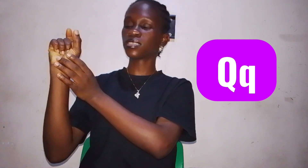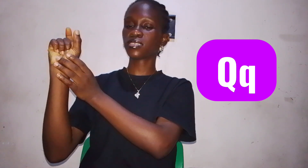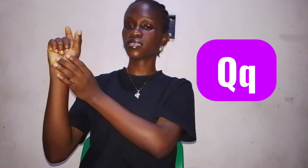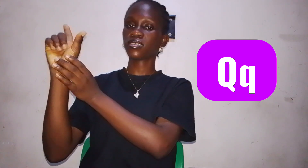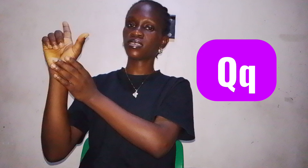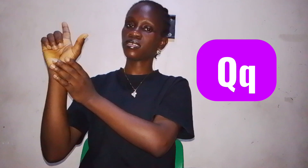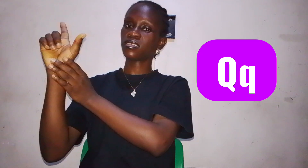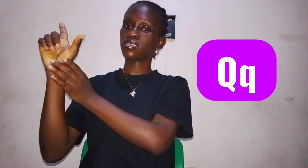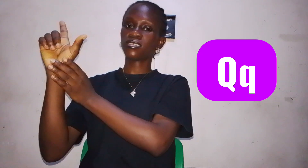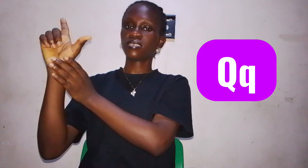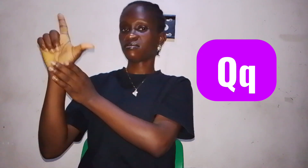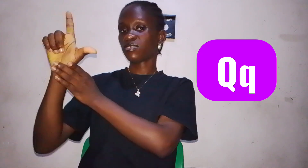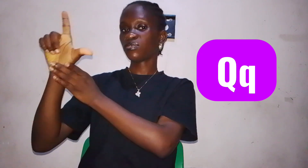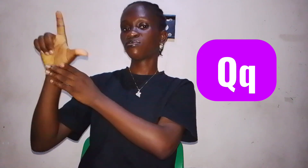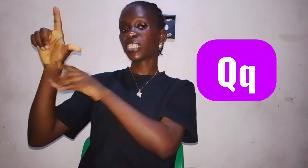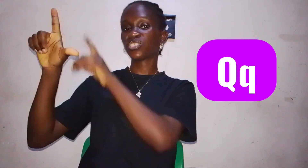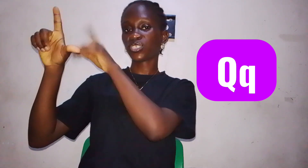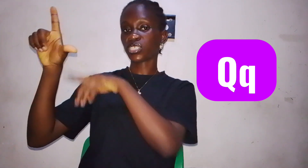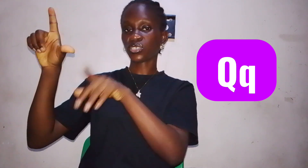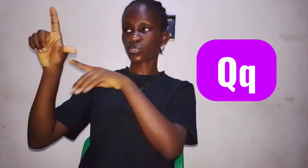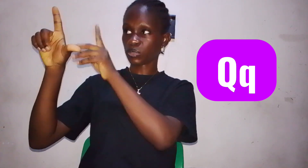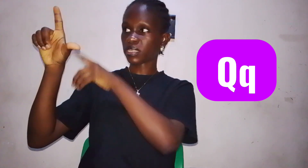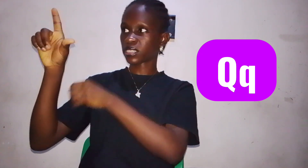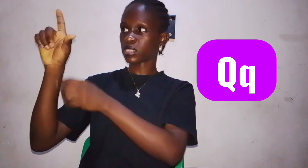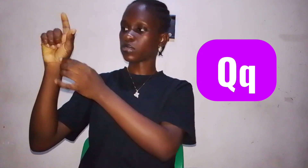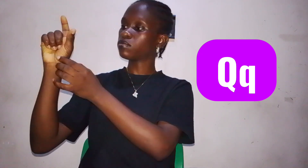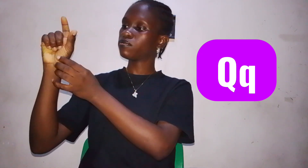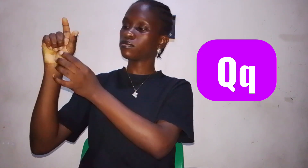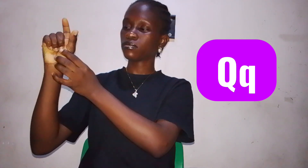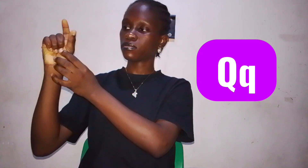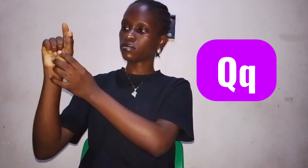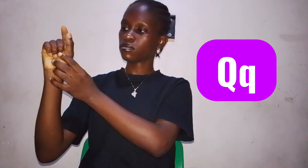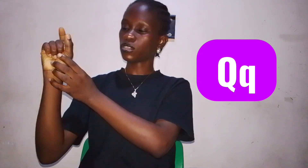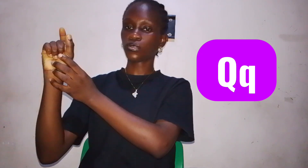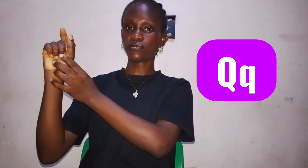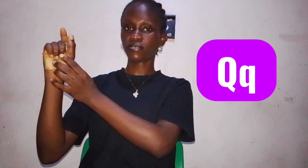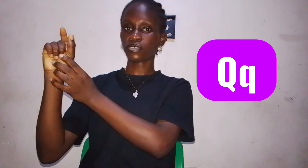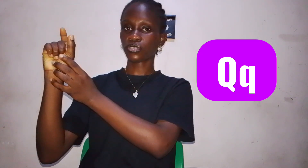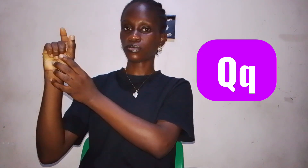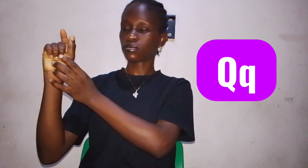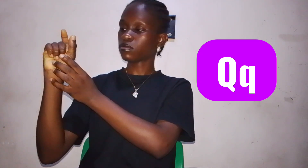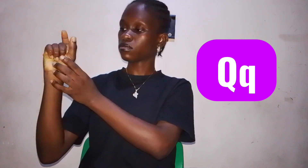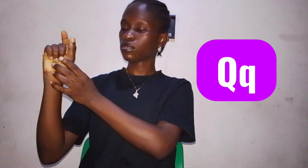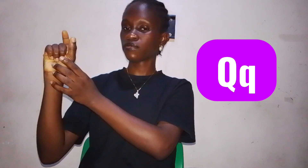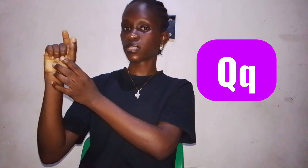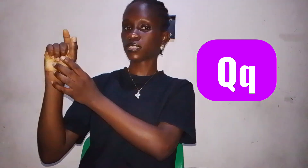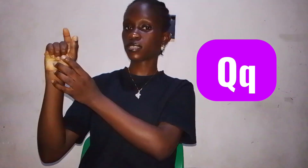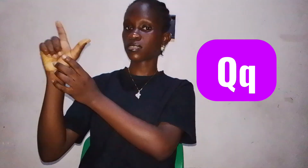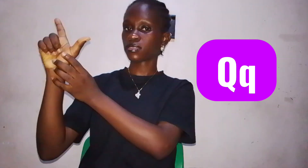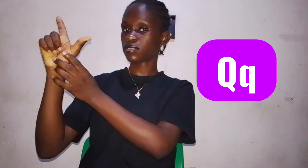like this. You know, when it's straight, it's just going to be like this, but you curve it for Q. Curve it like this,